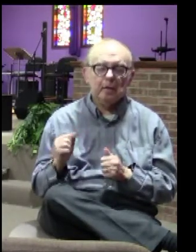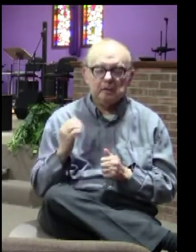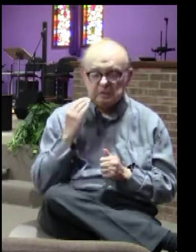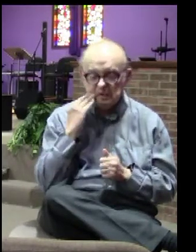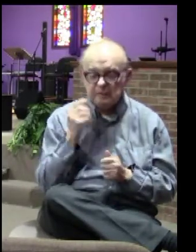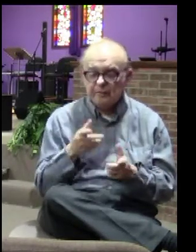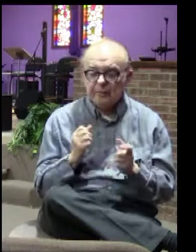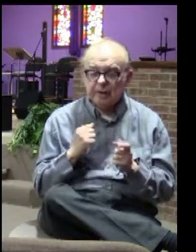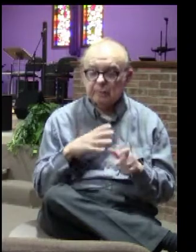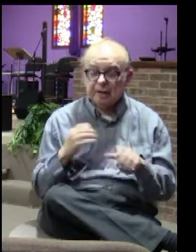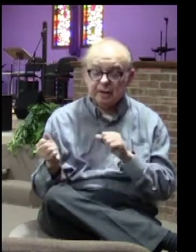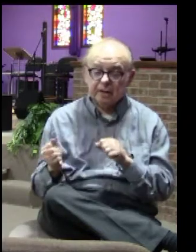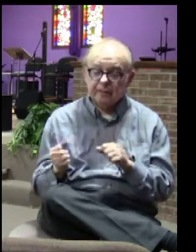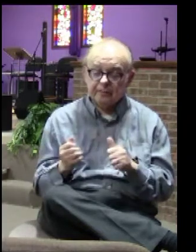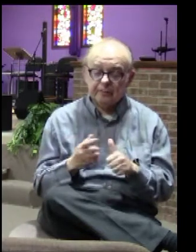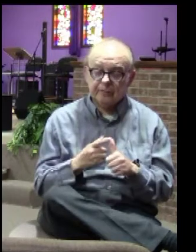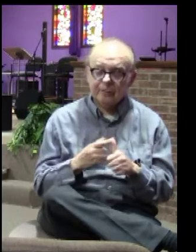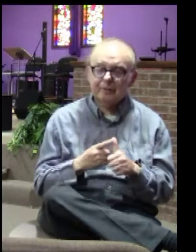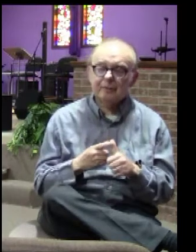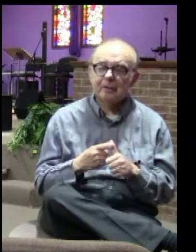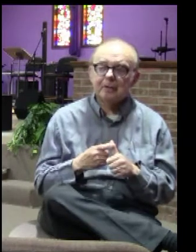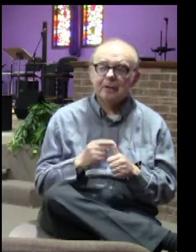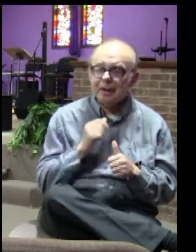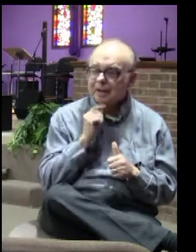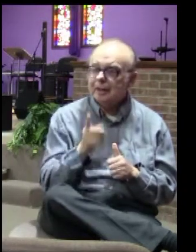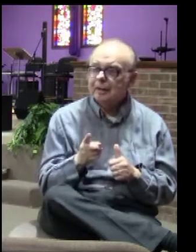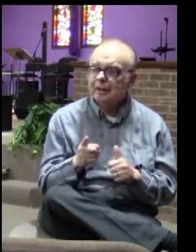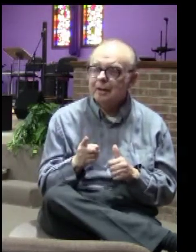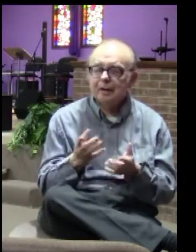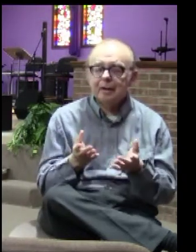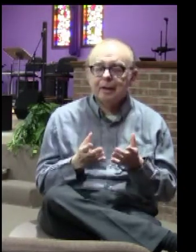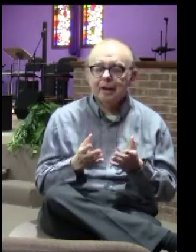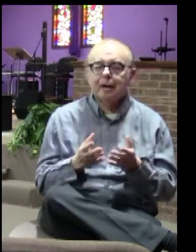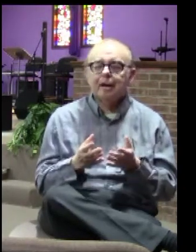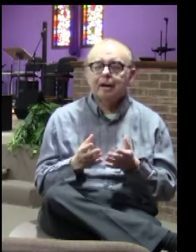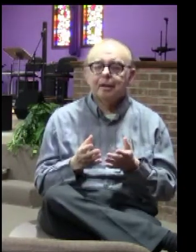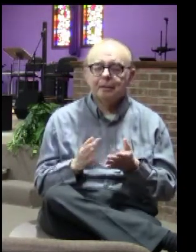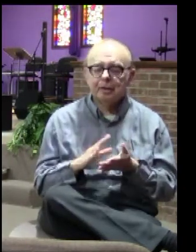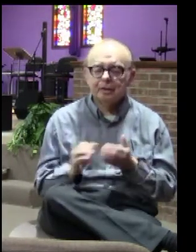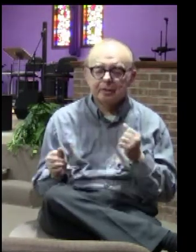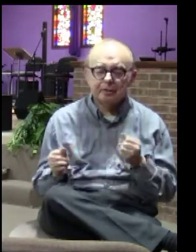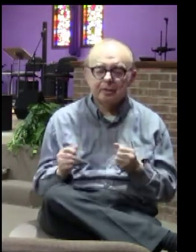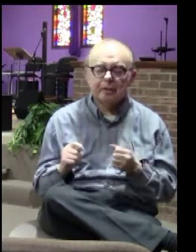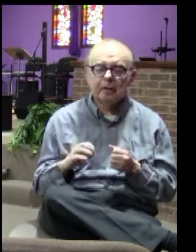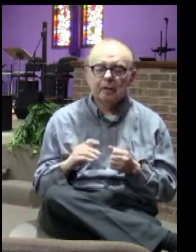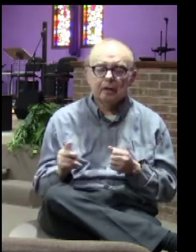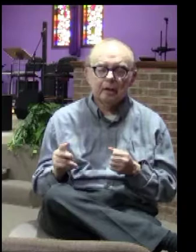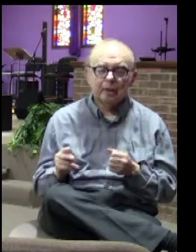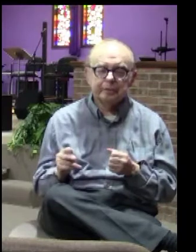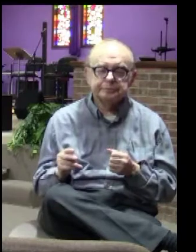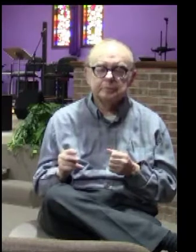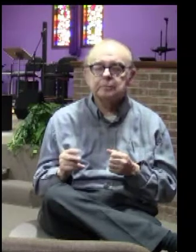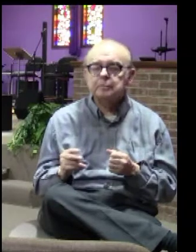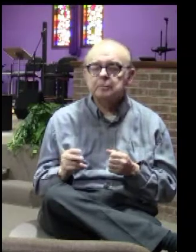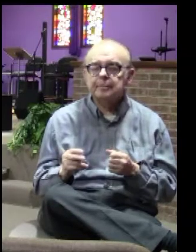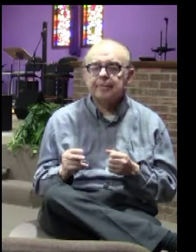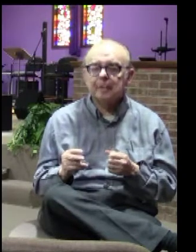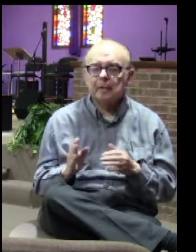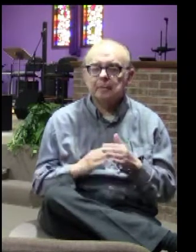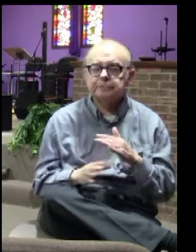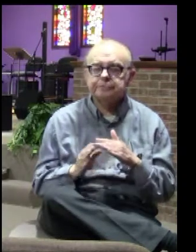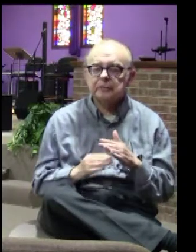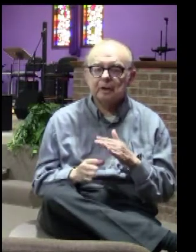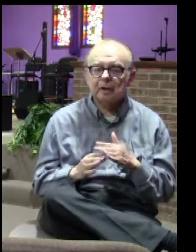going to get out of there, okay? Not really. It's just they wanted to clear the track out. And so they just